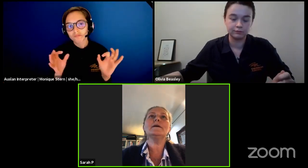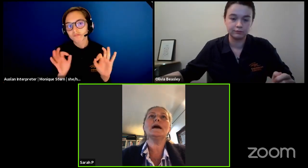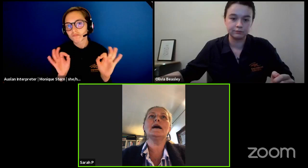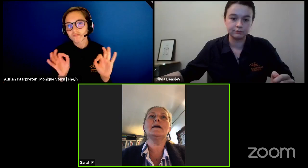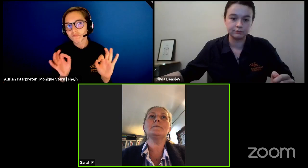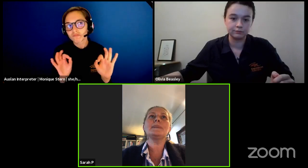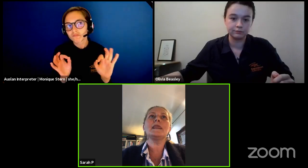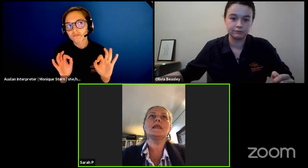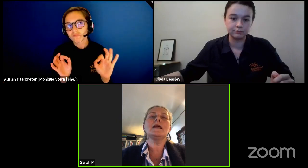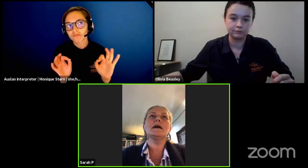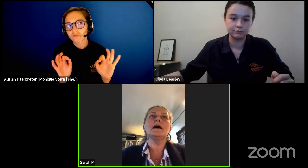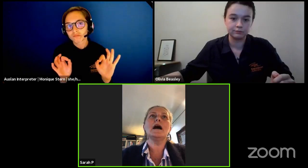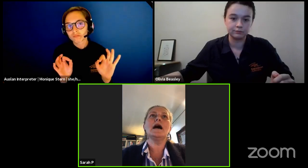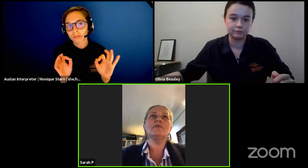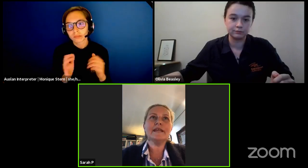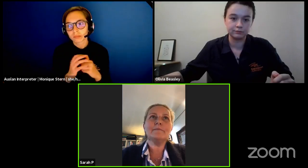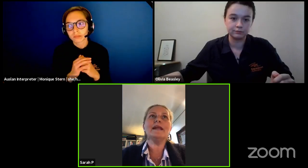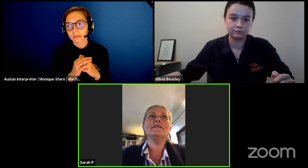we